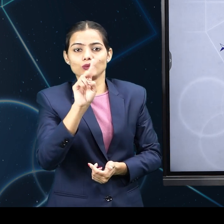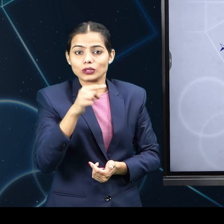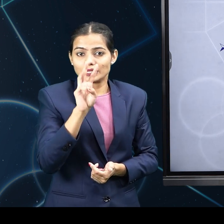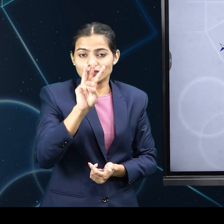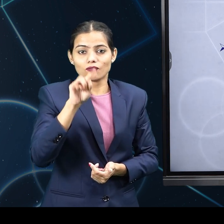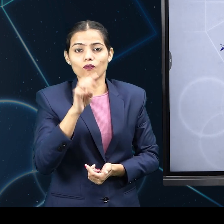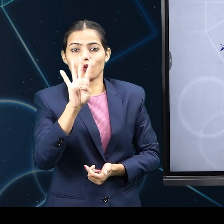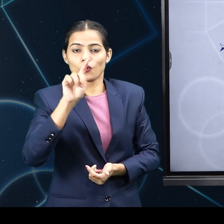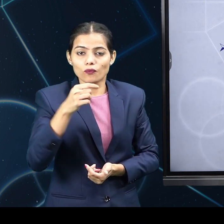5, 6.